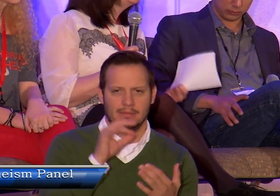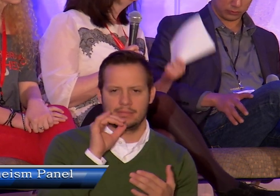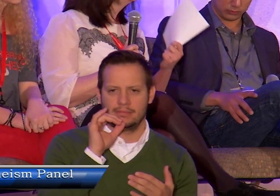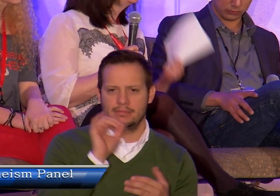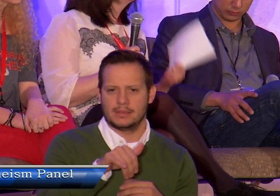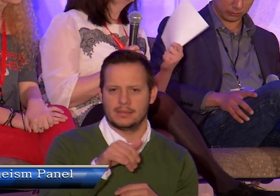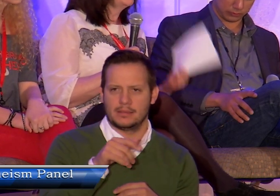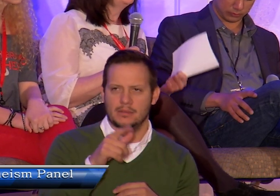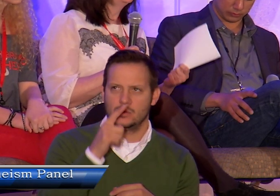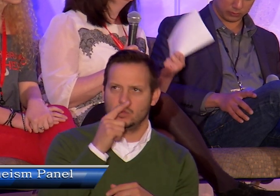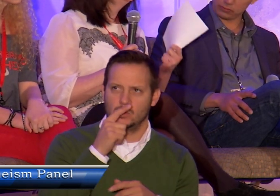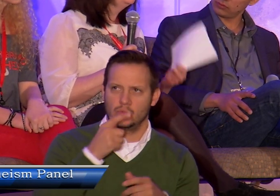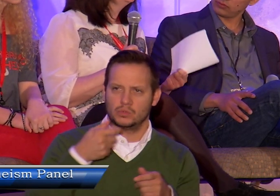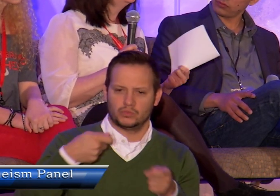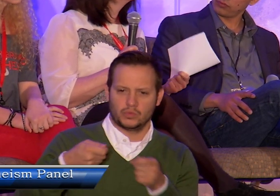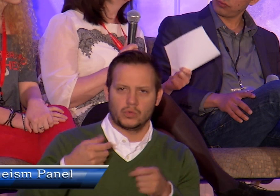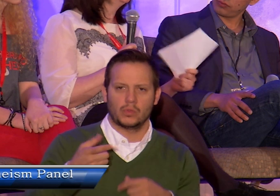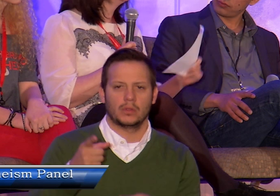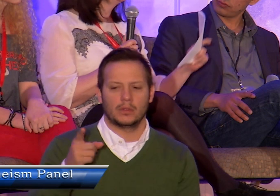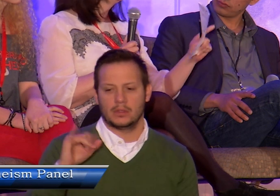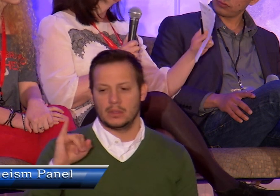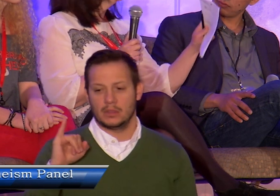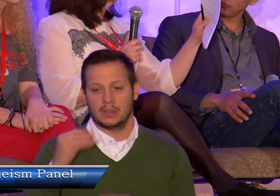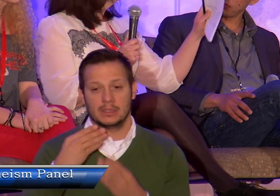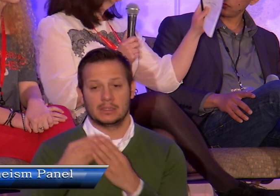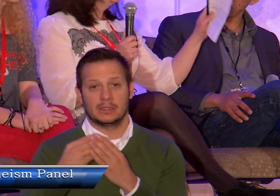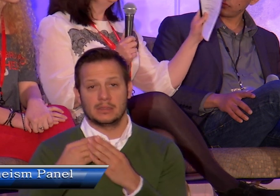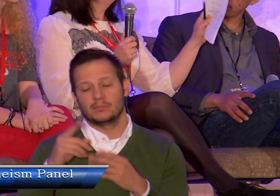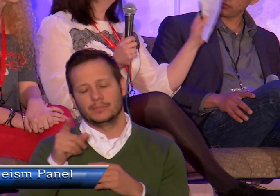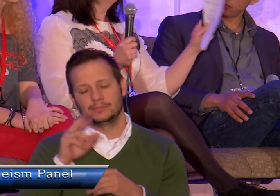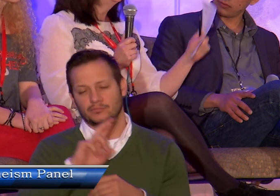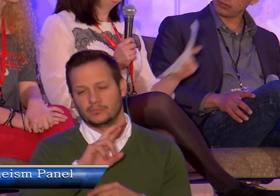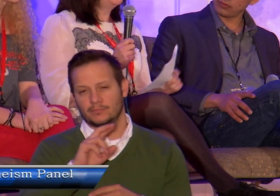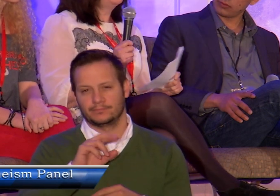the Islamists work together, we also need to work together.